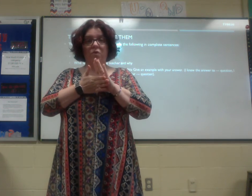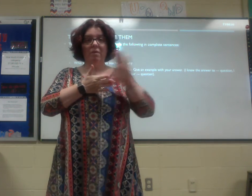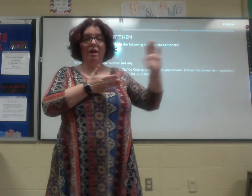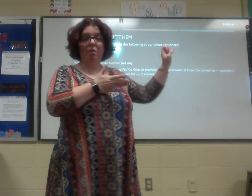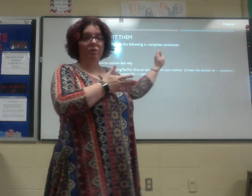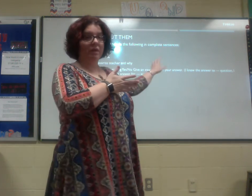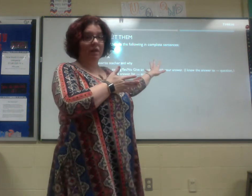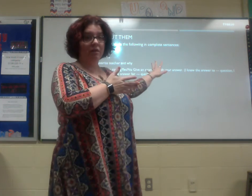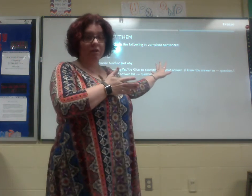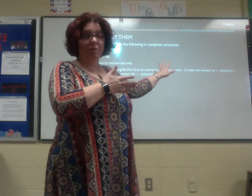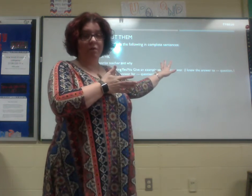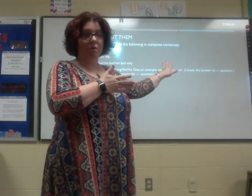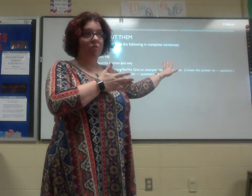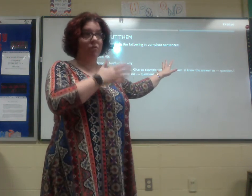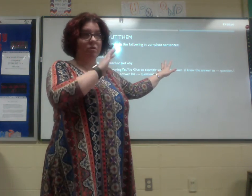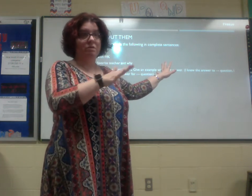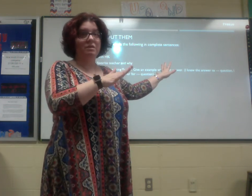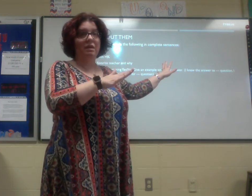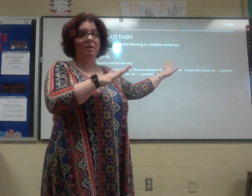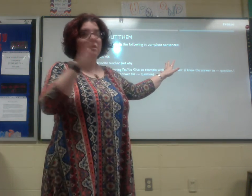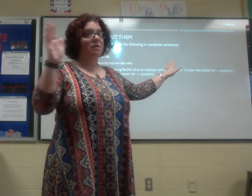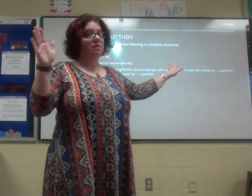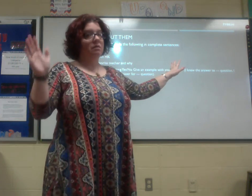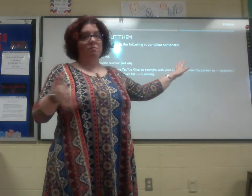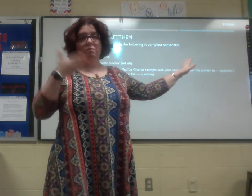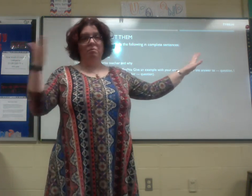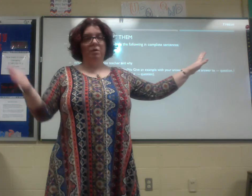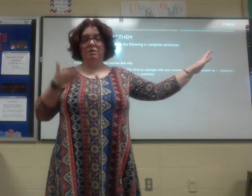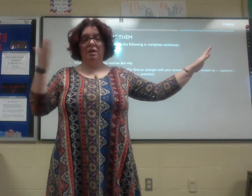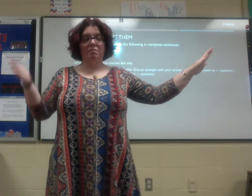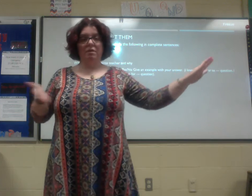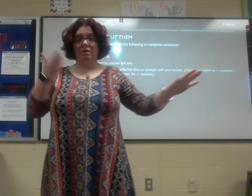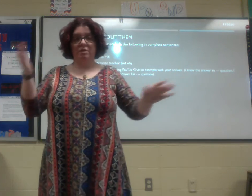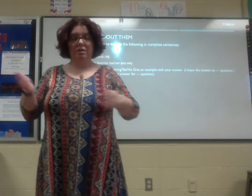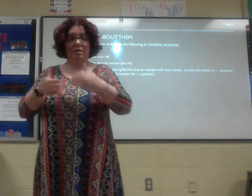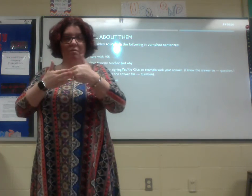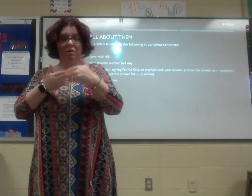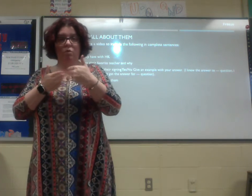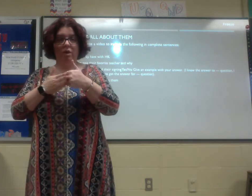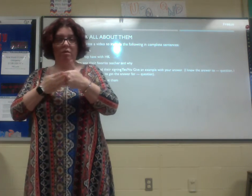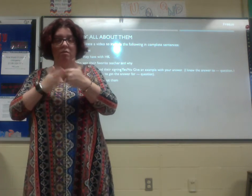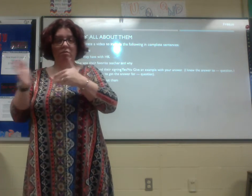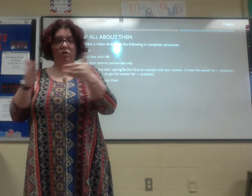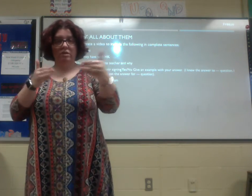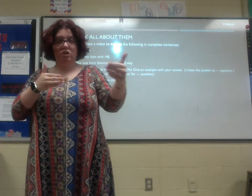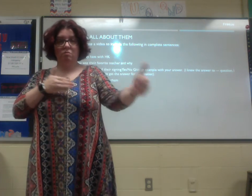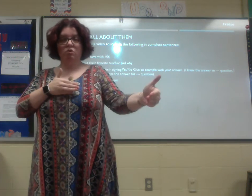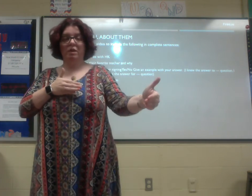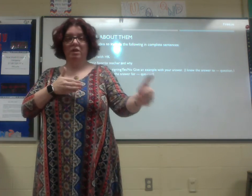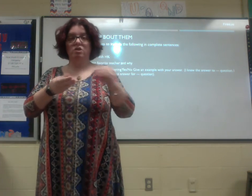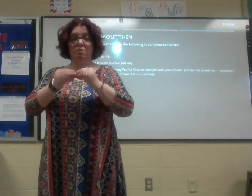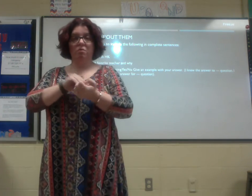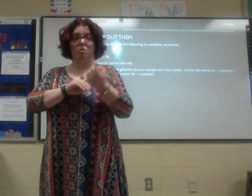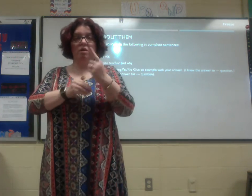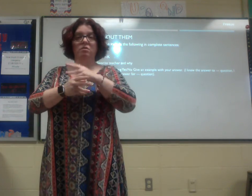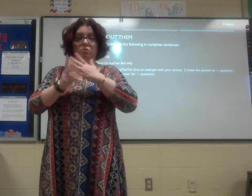format. I'll put the English up here tomorrow for you to see, but it's got to be a quick transition between each number 1 through